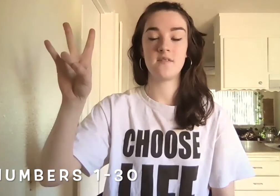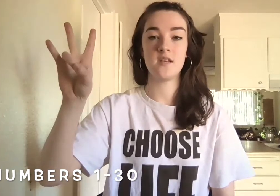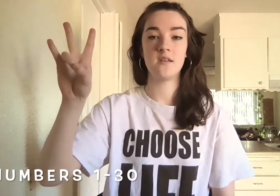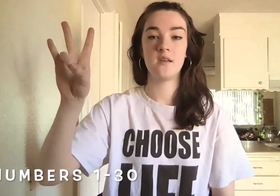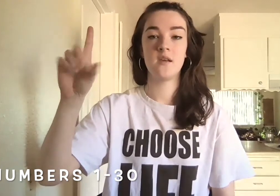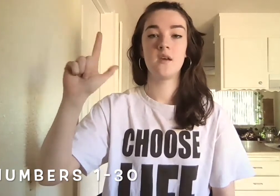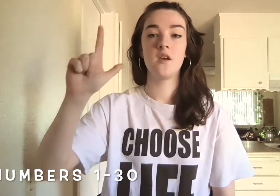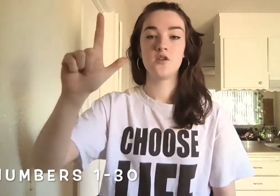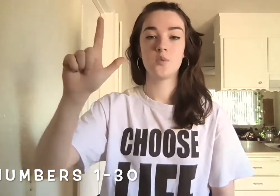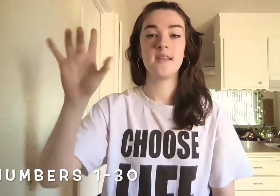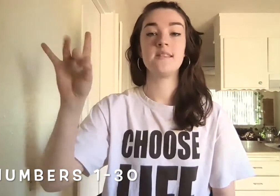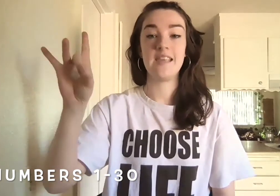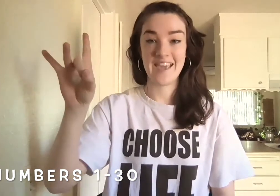27, 28,